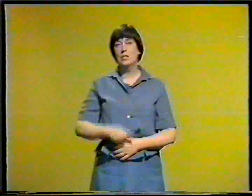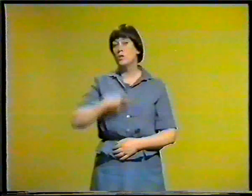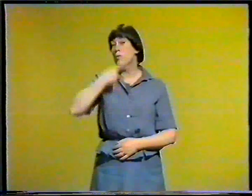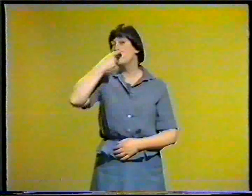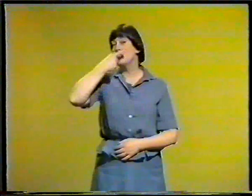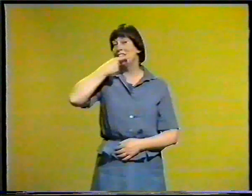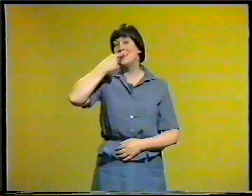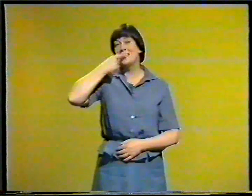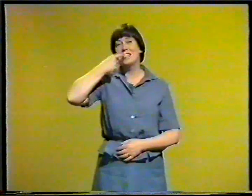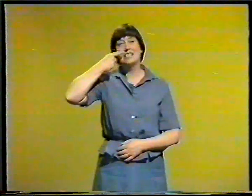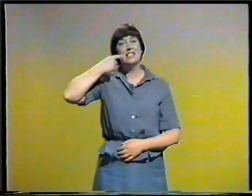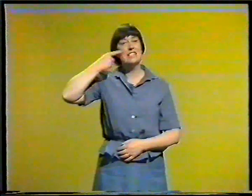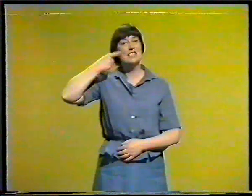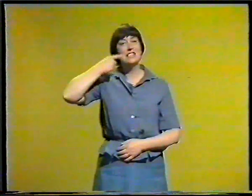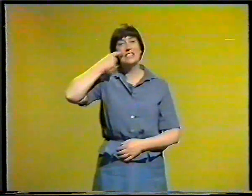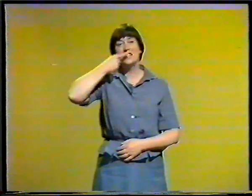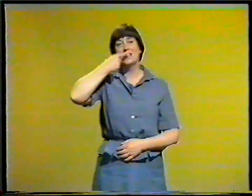To brush your teeth.